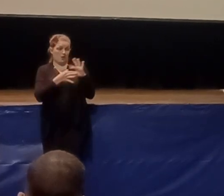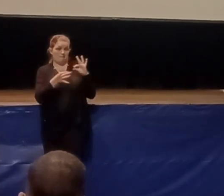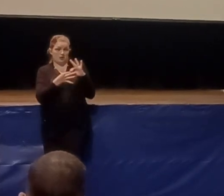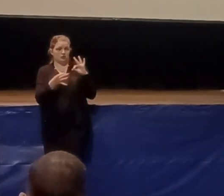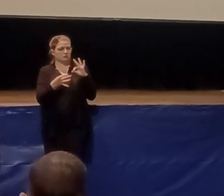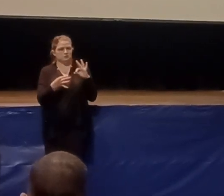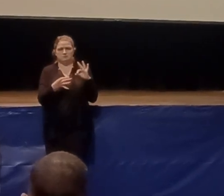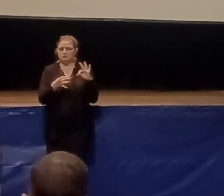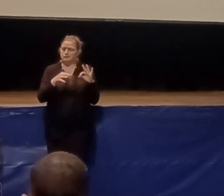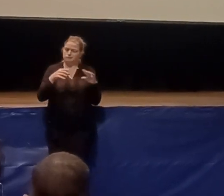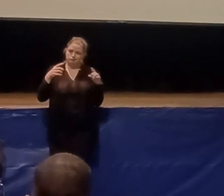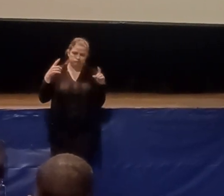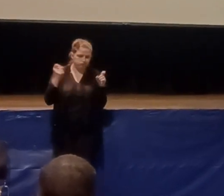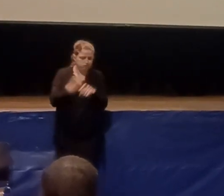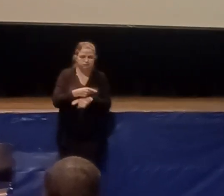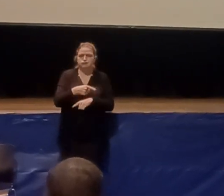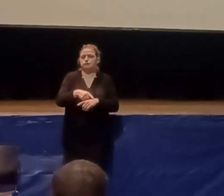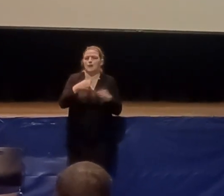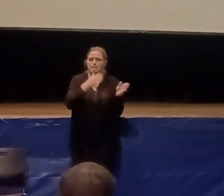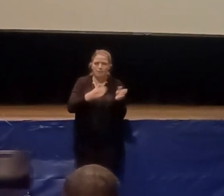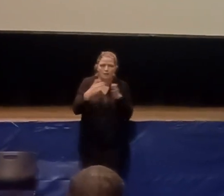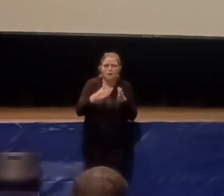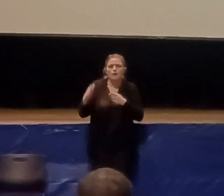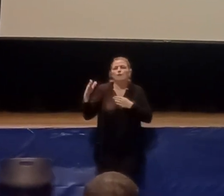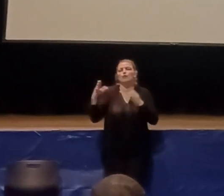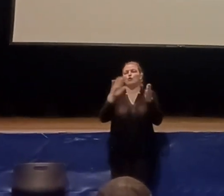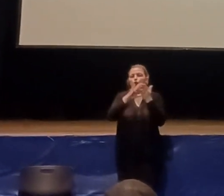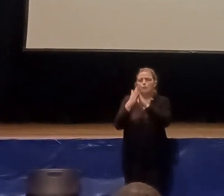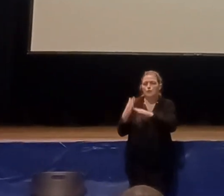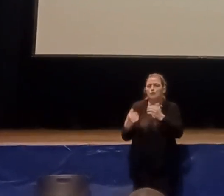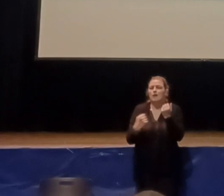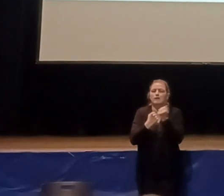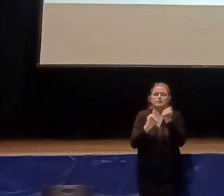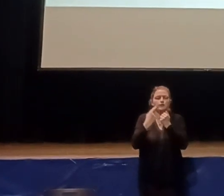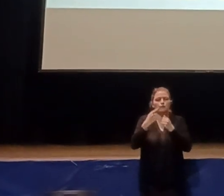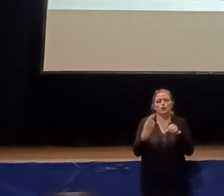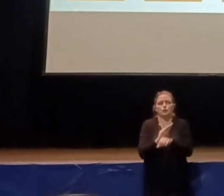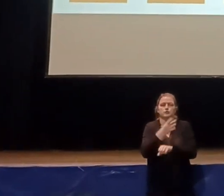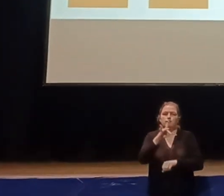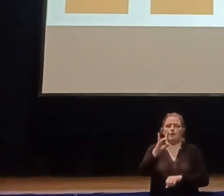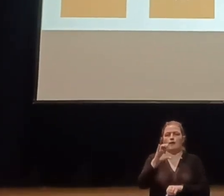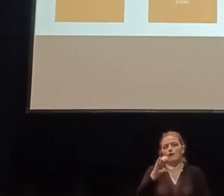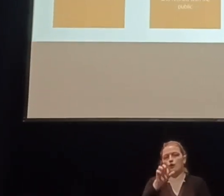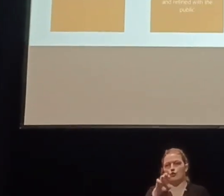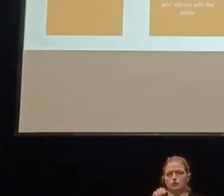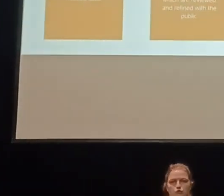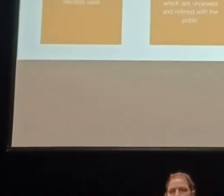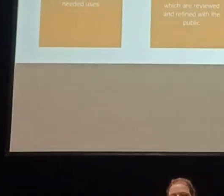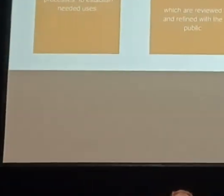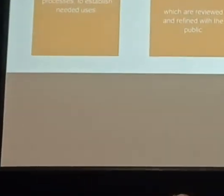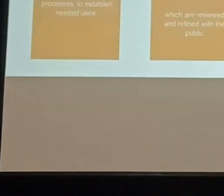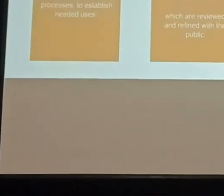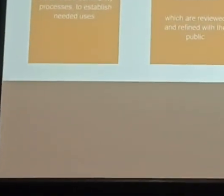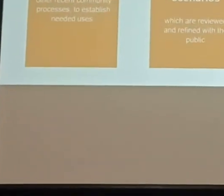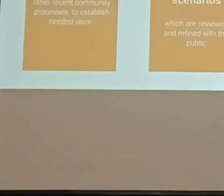extensive planning and community advocacy for the use of those 8 acres over many years. There's many different